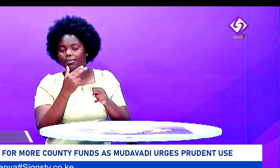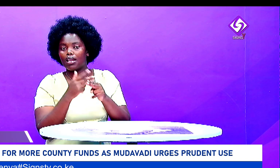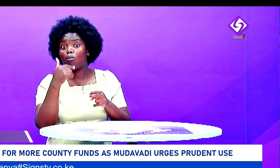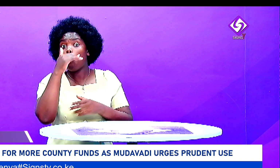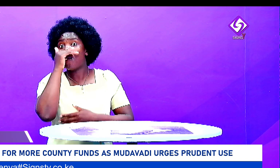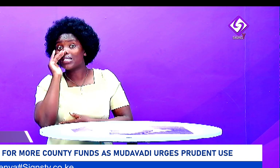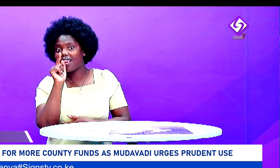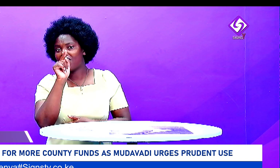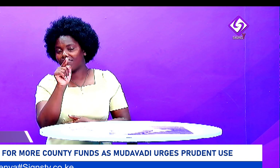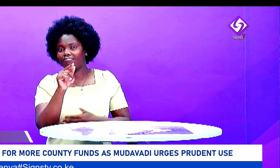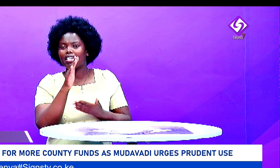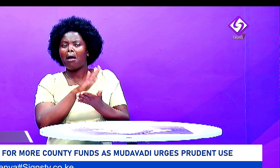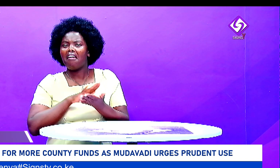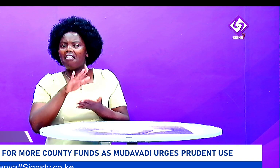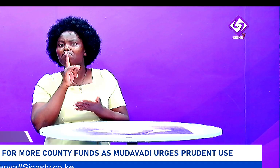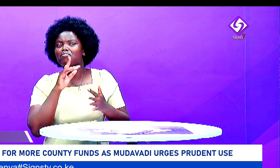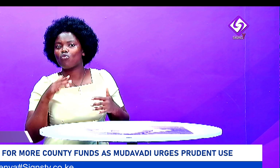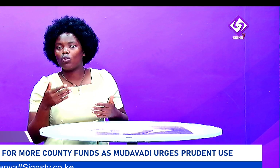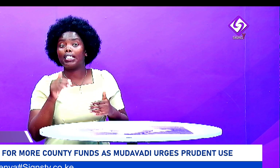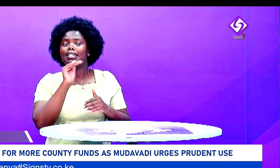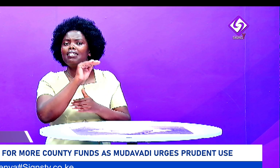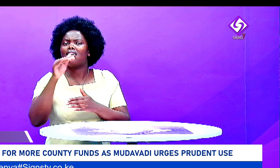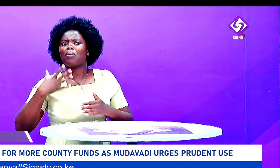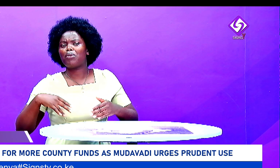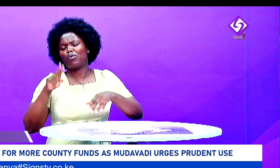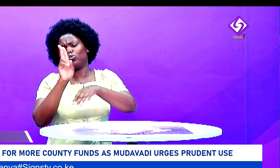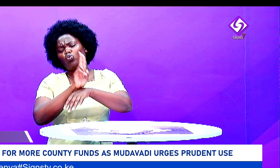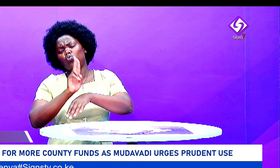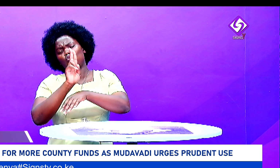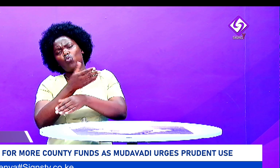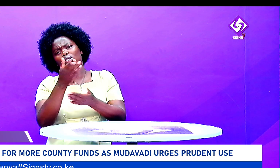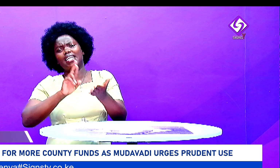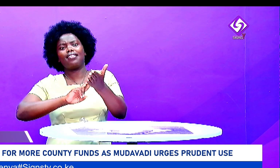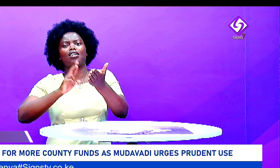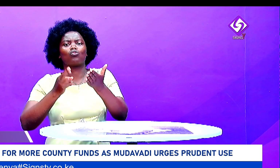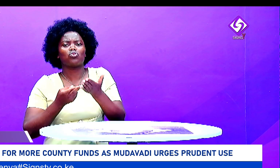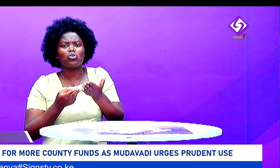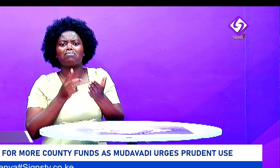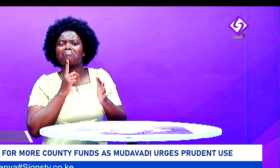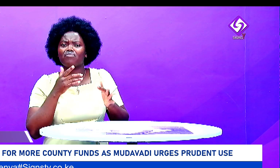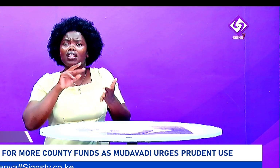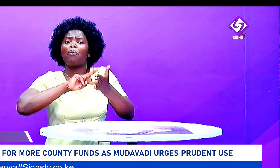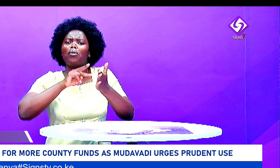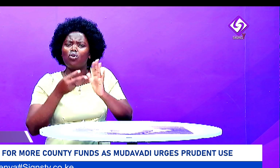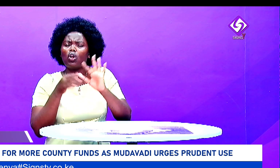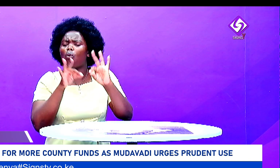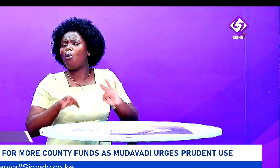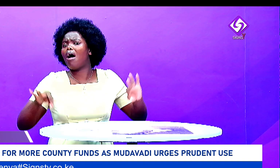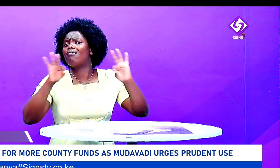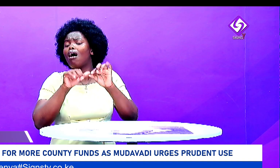Prime Cabinet Secretary Musalia Mudavadi, on his part, called for prudent use of resources, noting